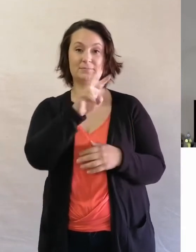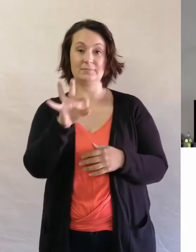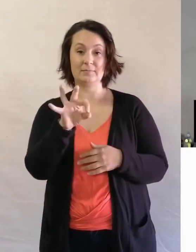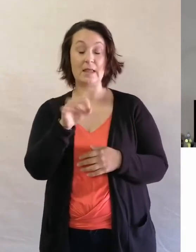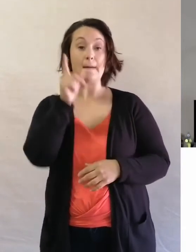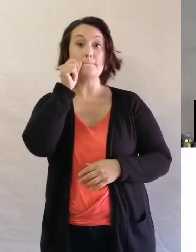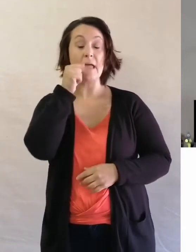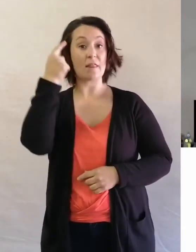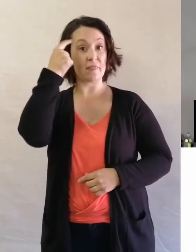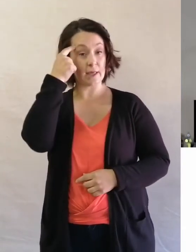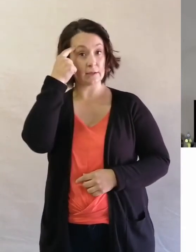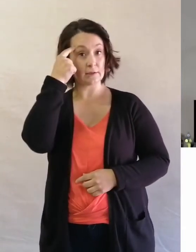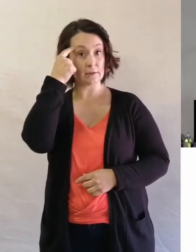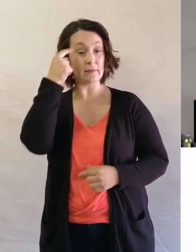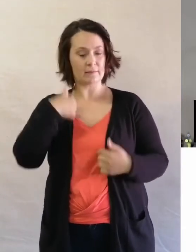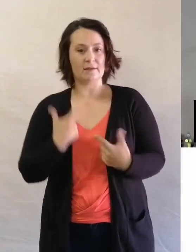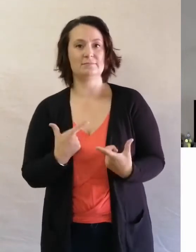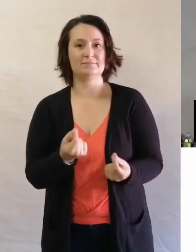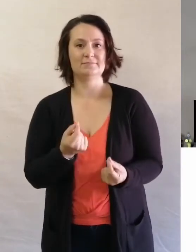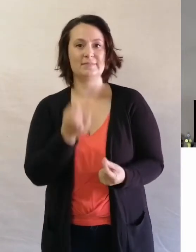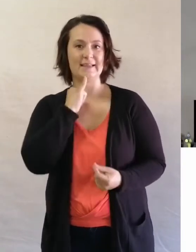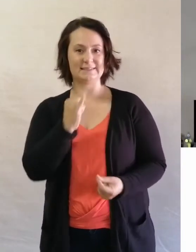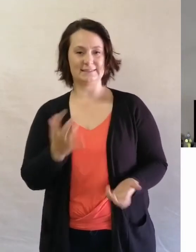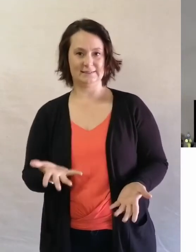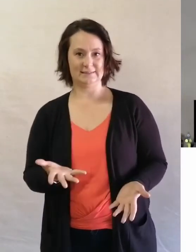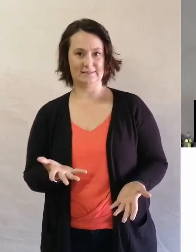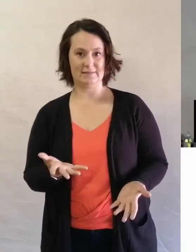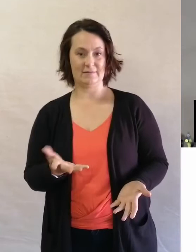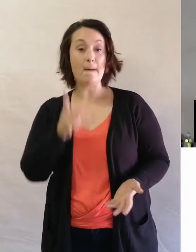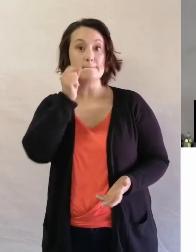is. Or in the King James, as a man thinketh,